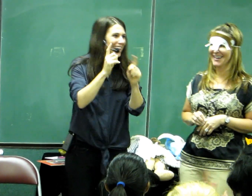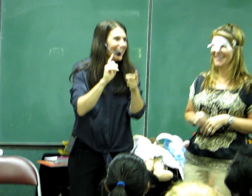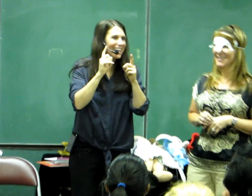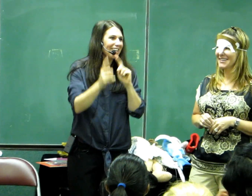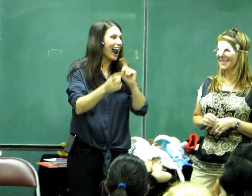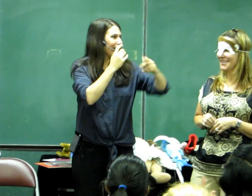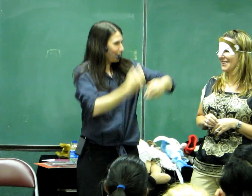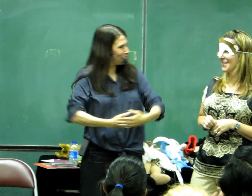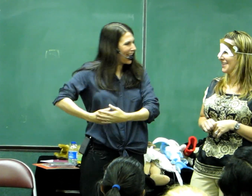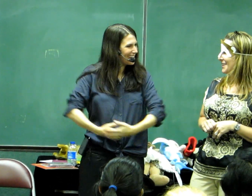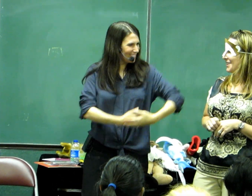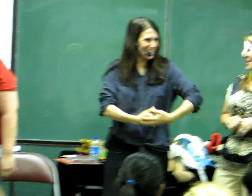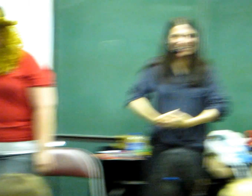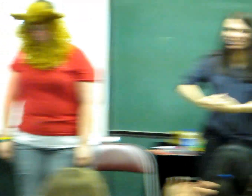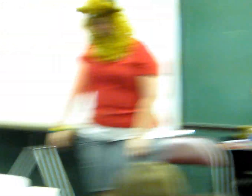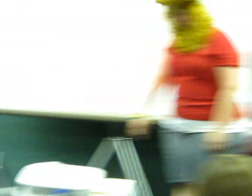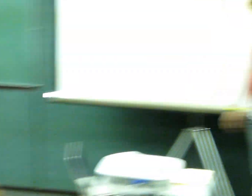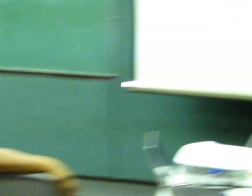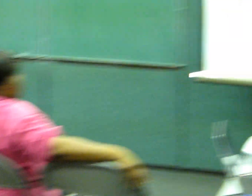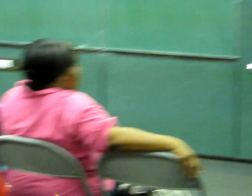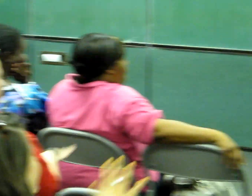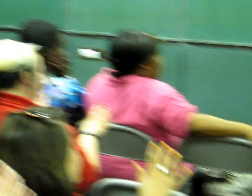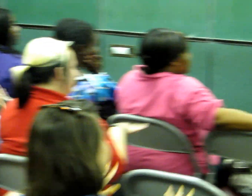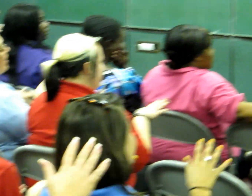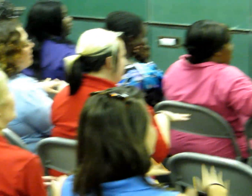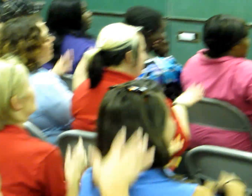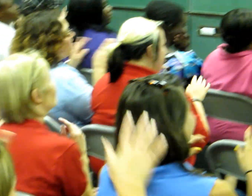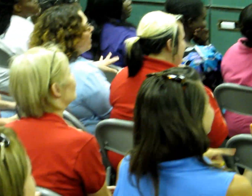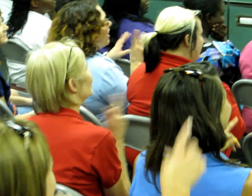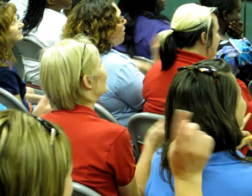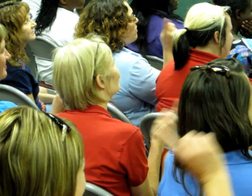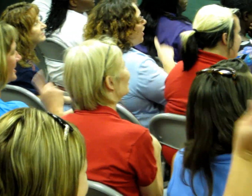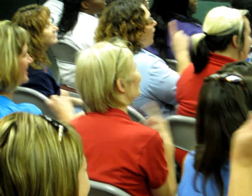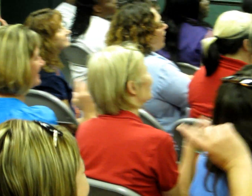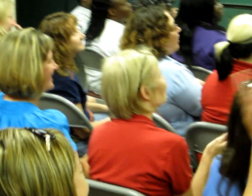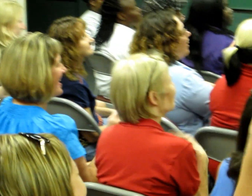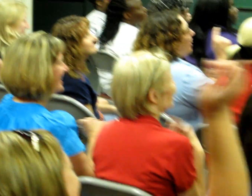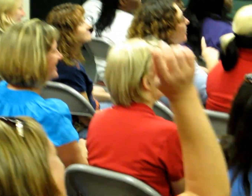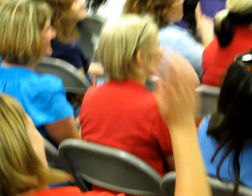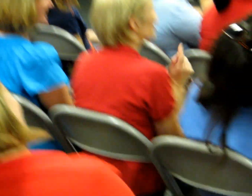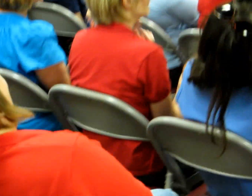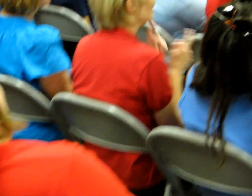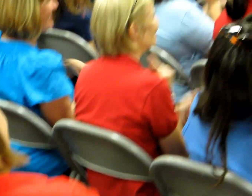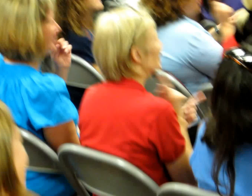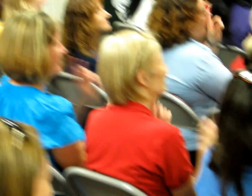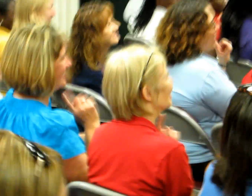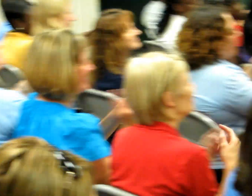me, you're not a baby. Teach your pop-up words, no one feels safe. Talk to me, not